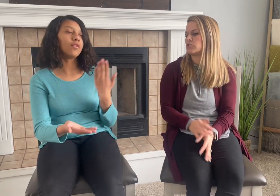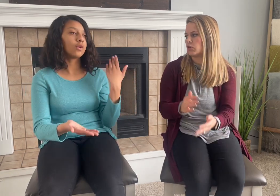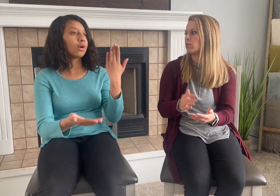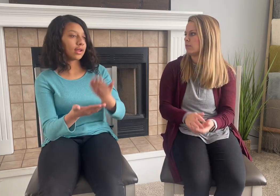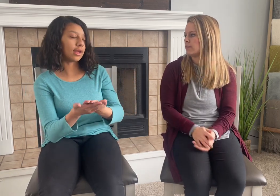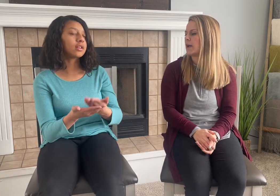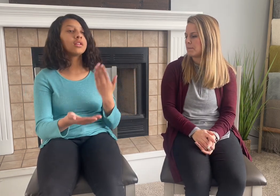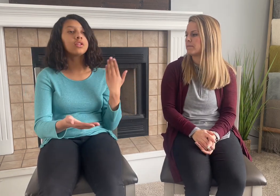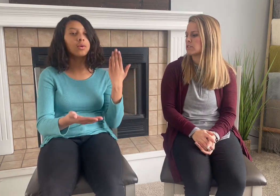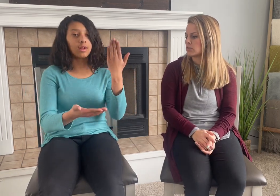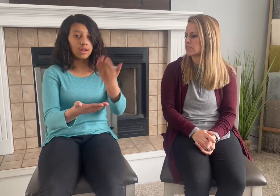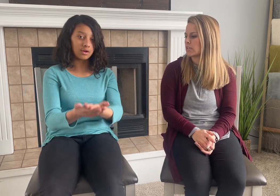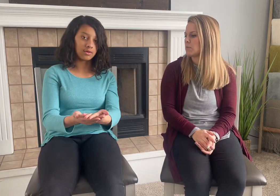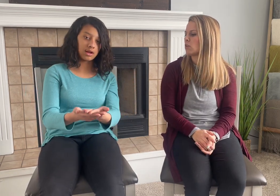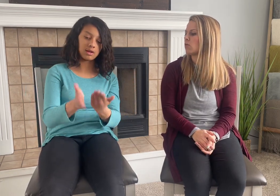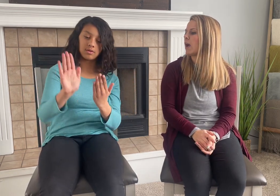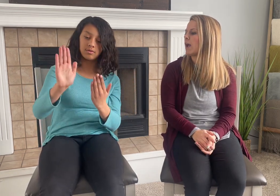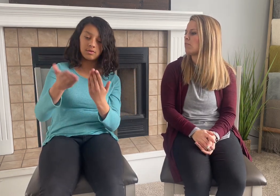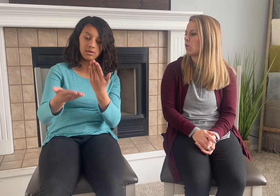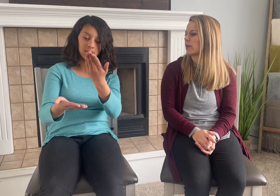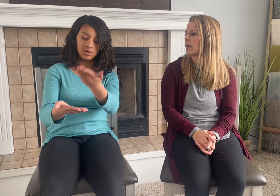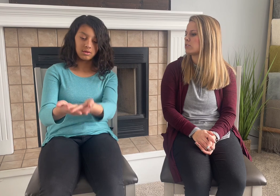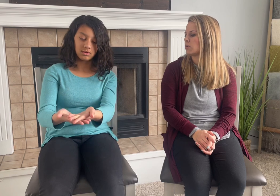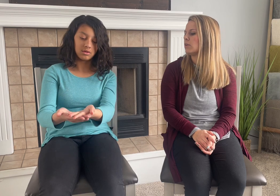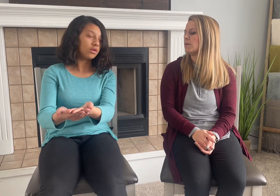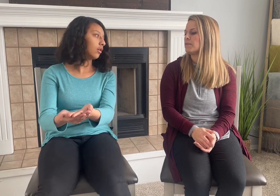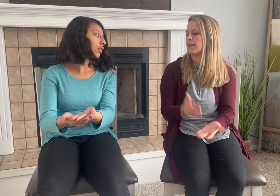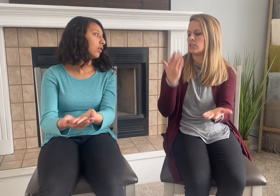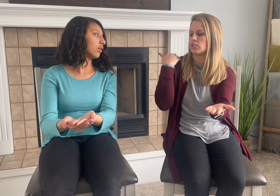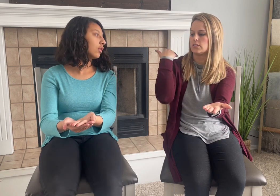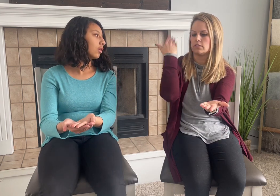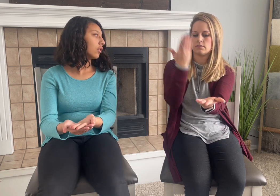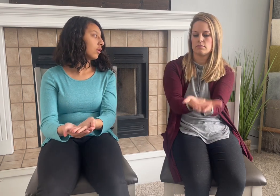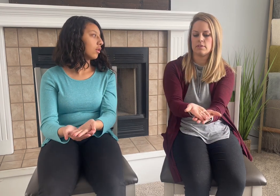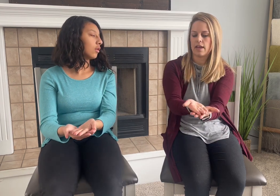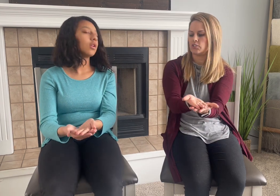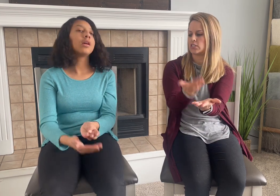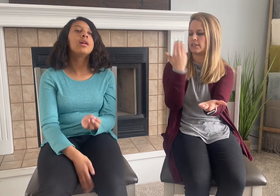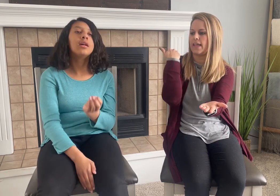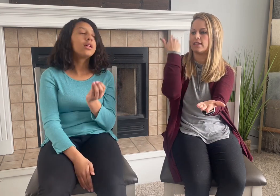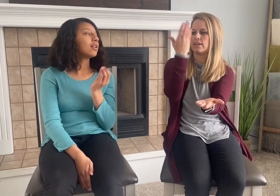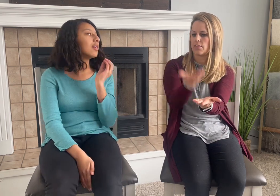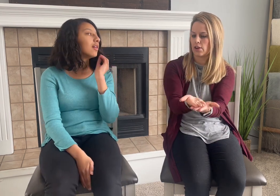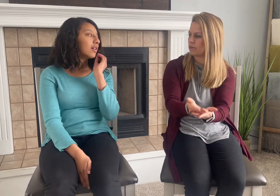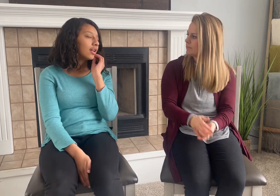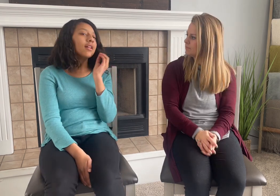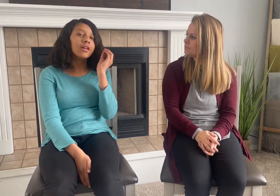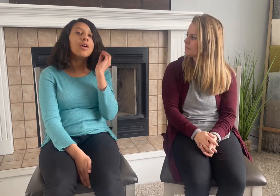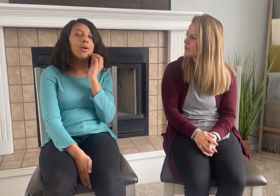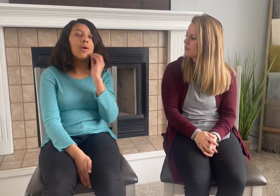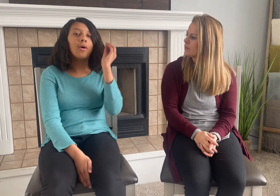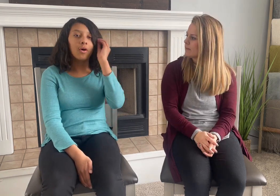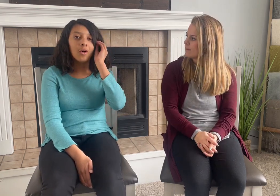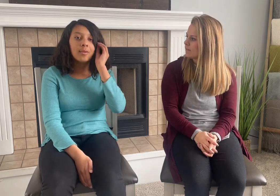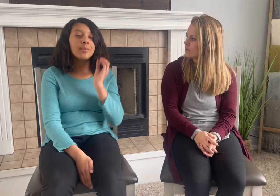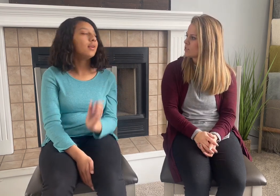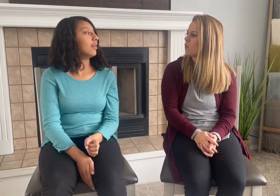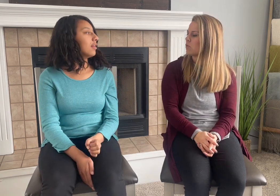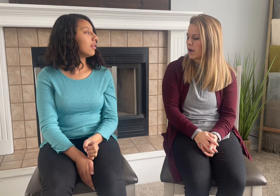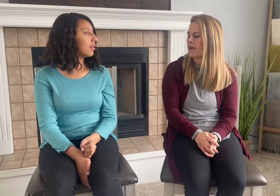to. Yep. So this can mean arrive or get to. And it's just, yeah, it's just landing there. So arrive